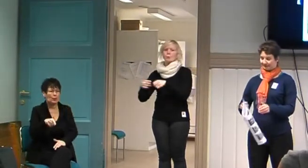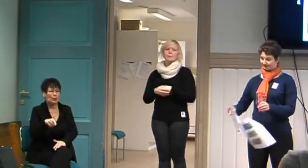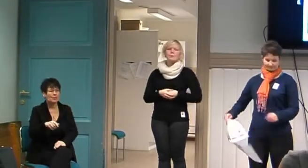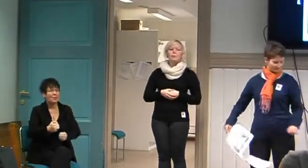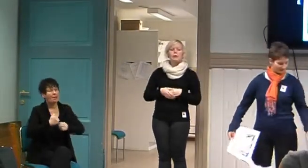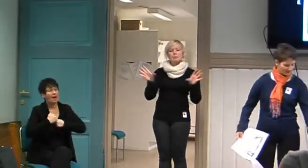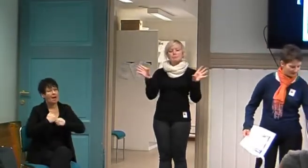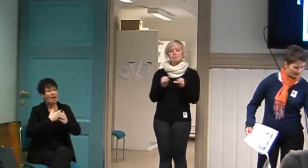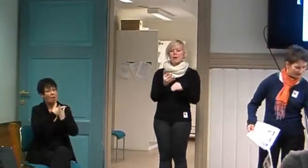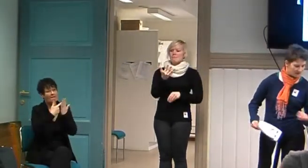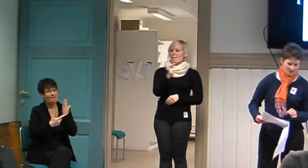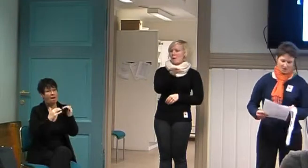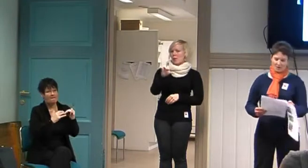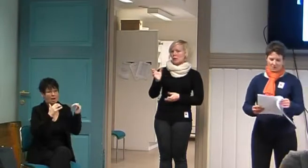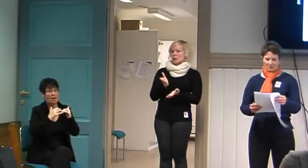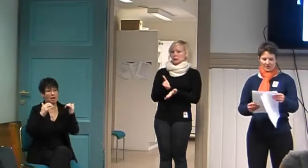palaces.